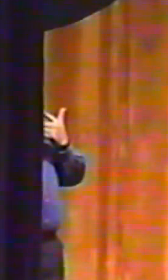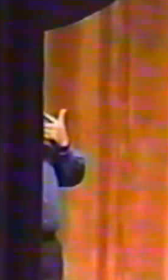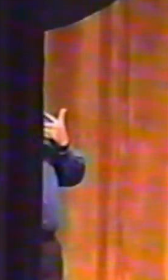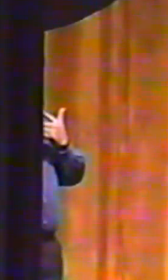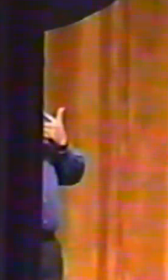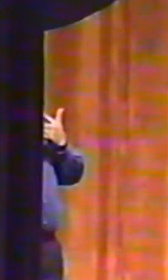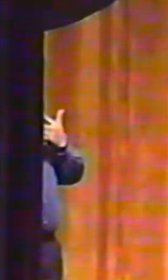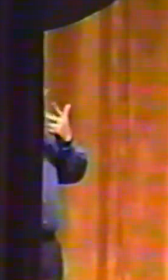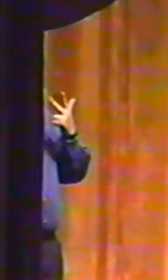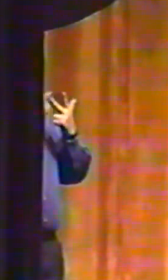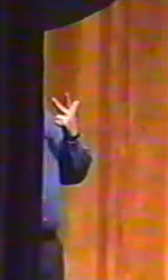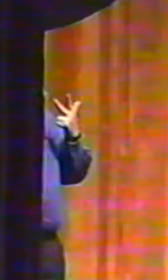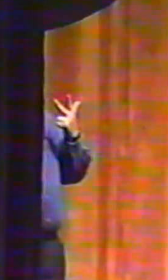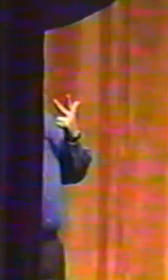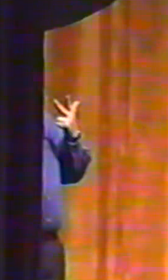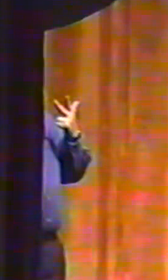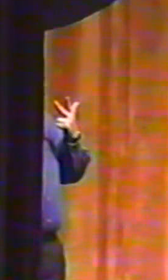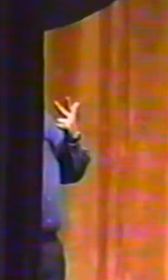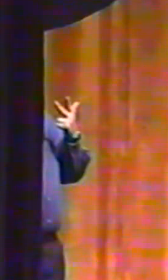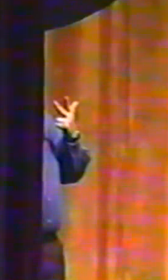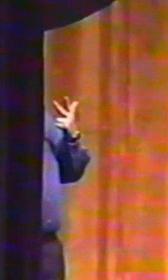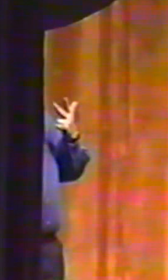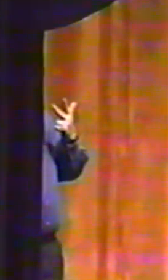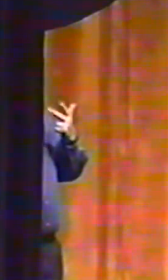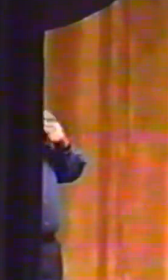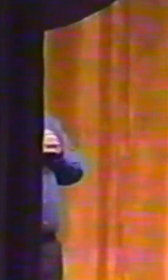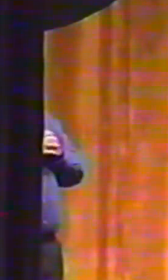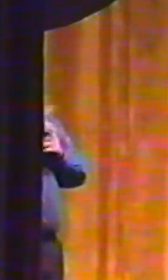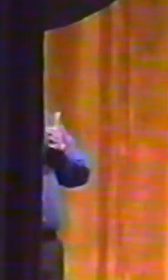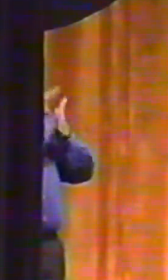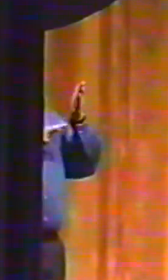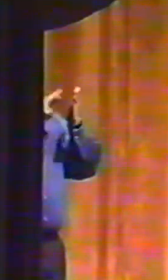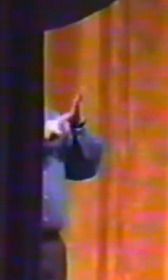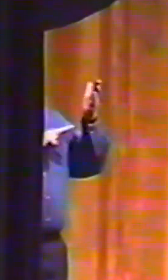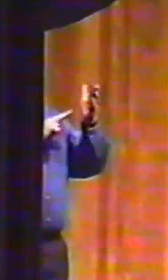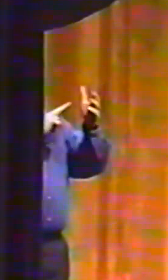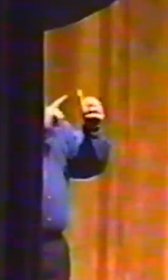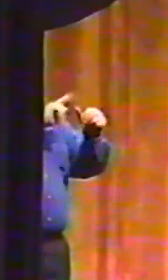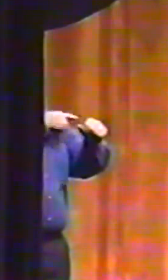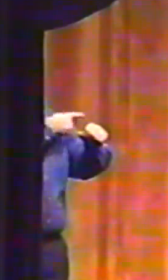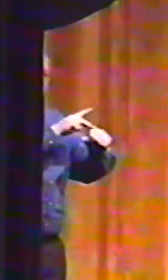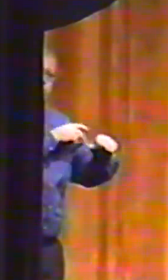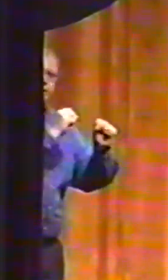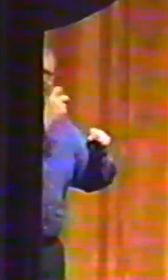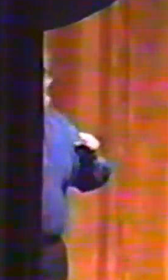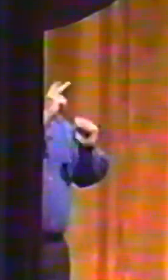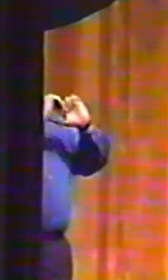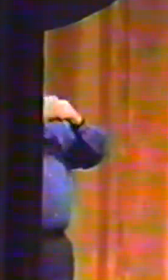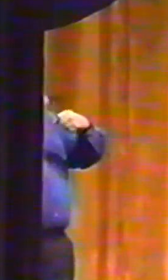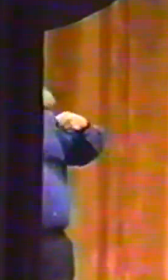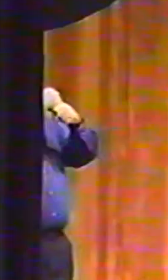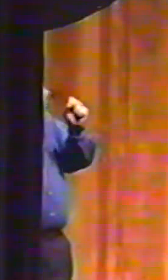Caro. Read poetry so you can see what it takes to make the written words sing.